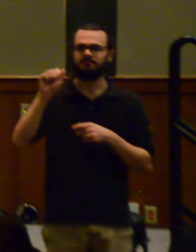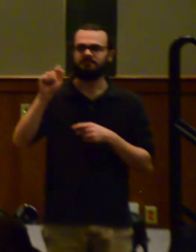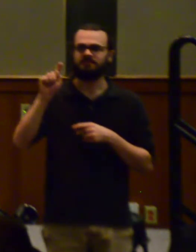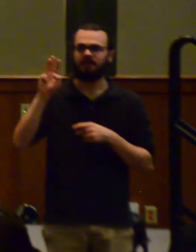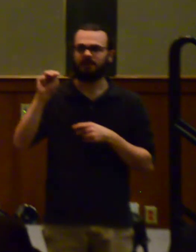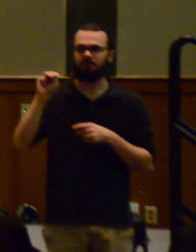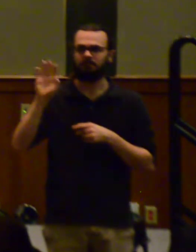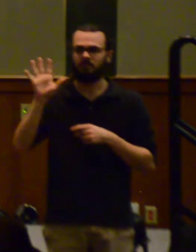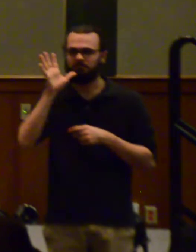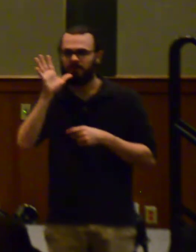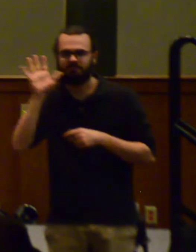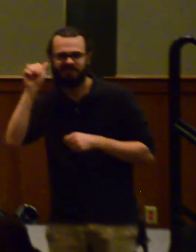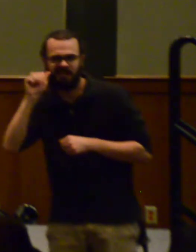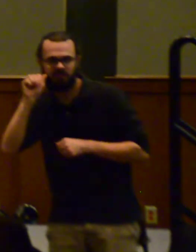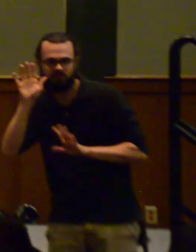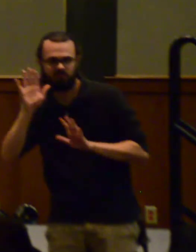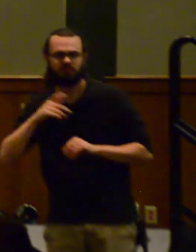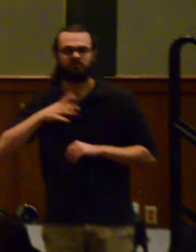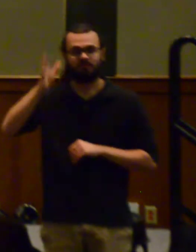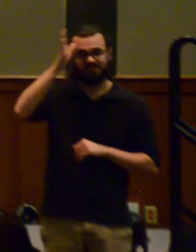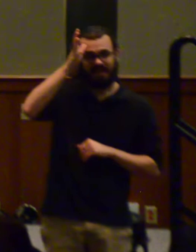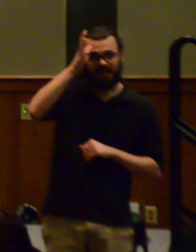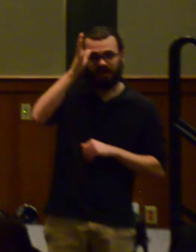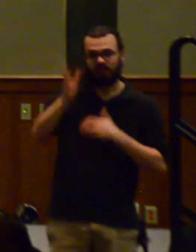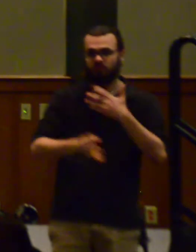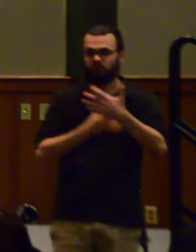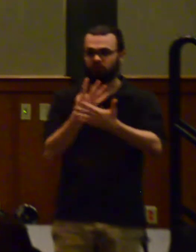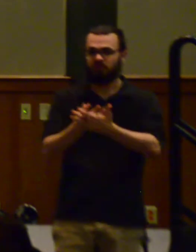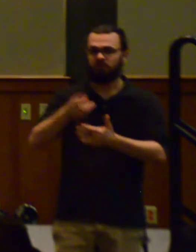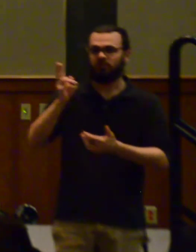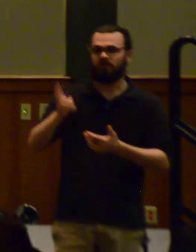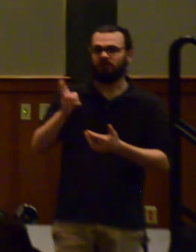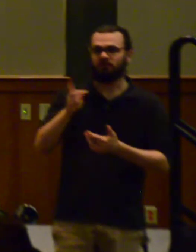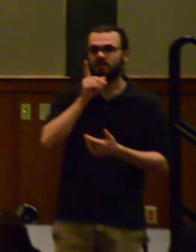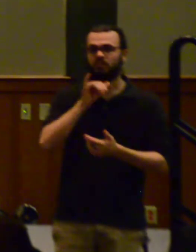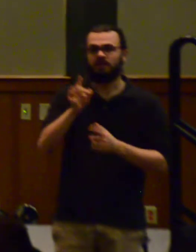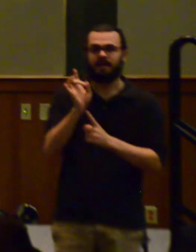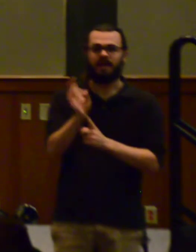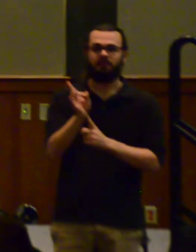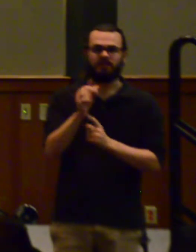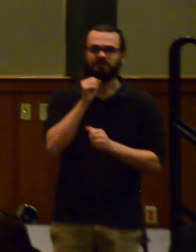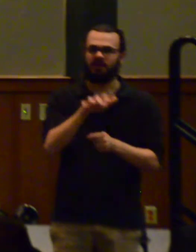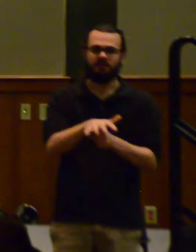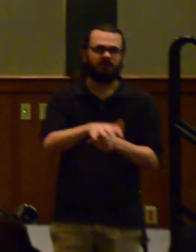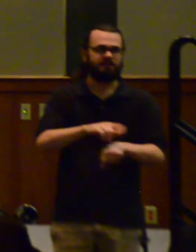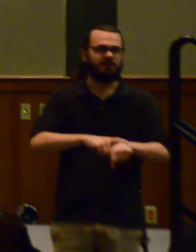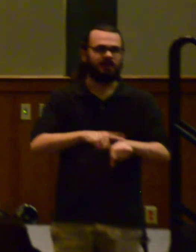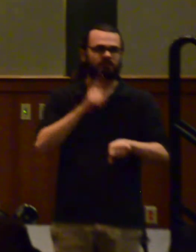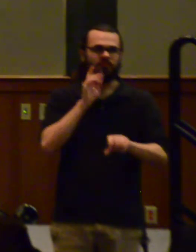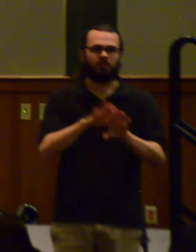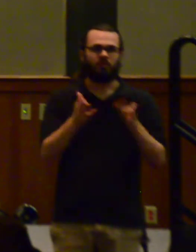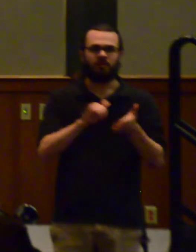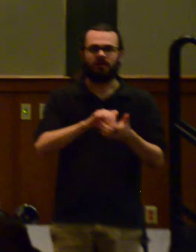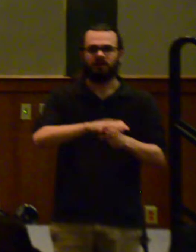just spoke of, and her dad has a criminal history. Don't have enough time to get into this evening. So genetically, she did not